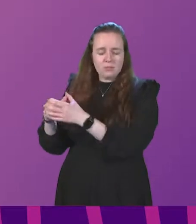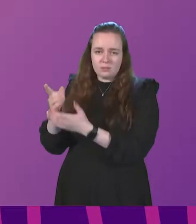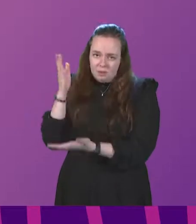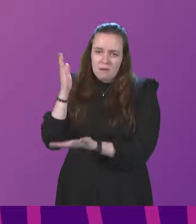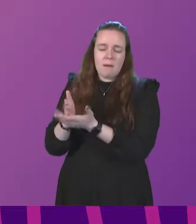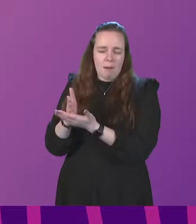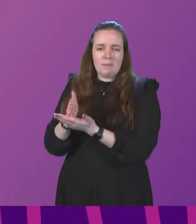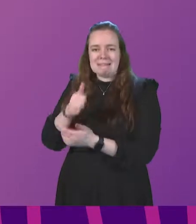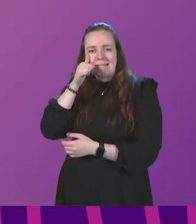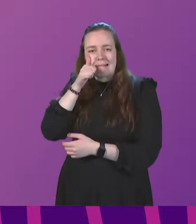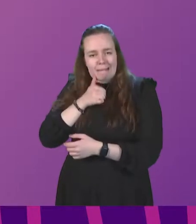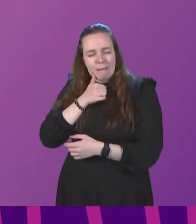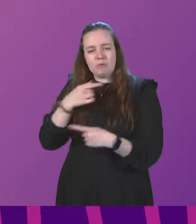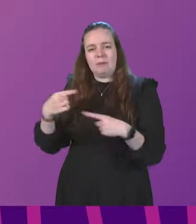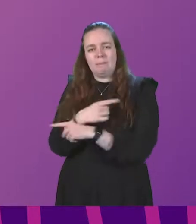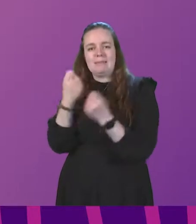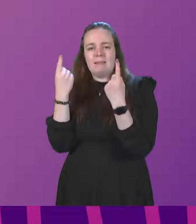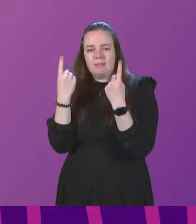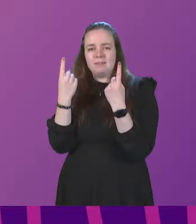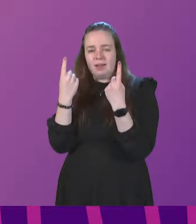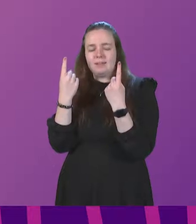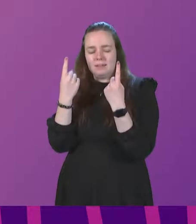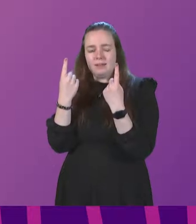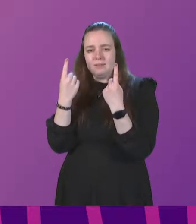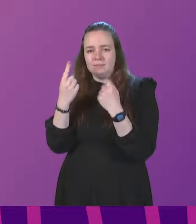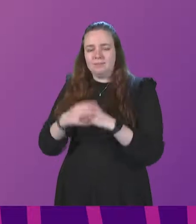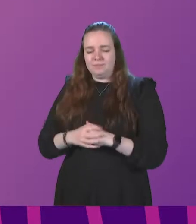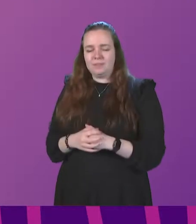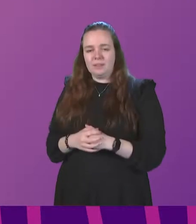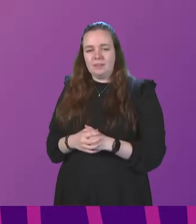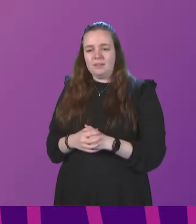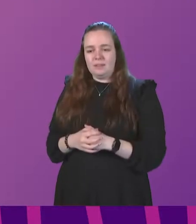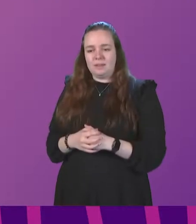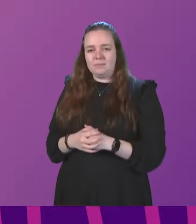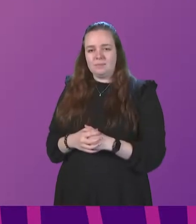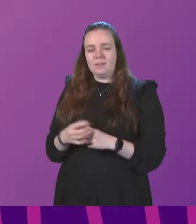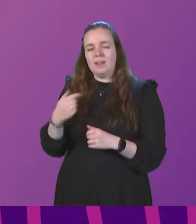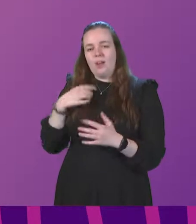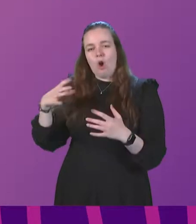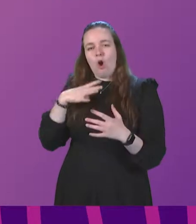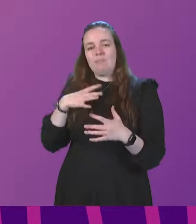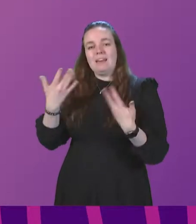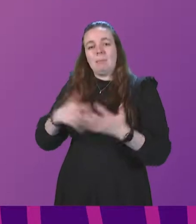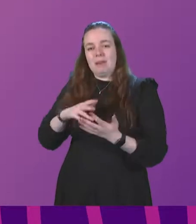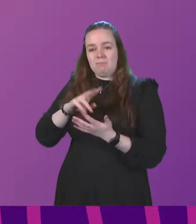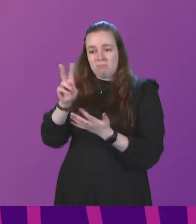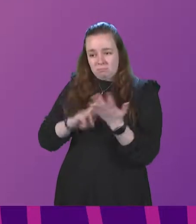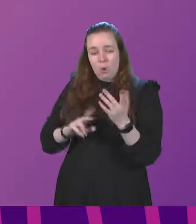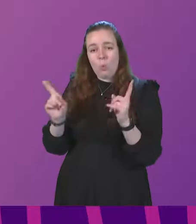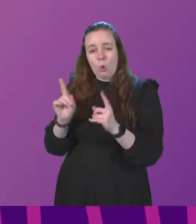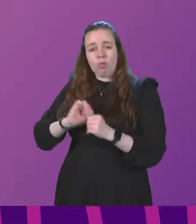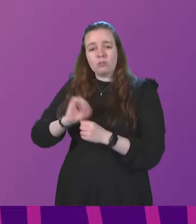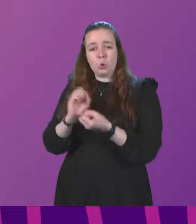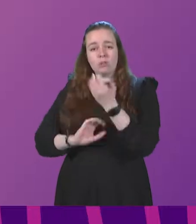absolute deliberate misunderstanding of events. I have already read out what the Scottish Fire and Rescue